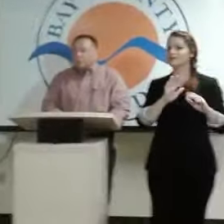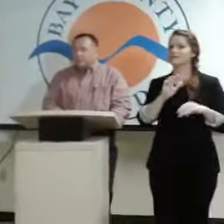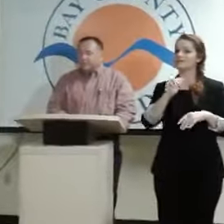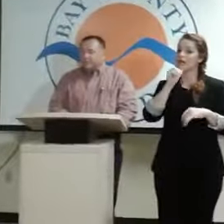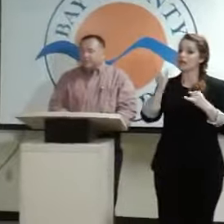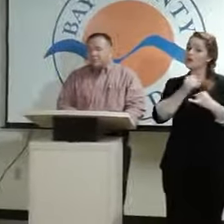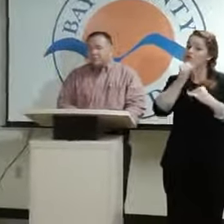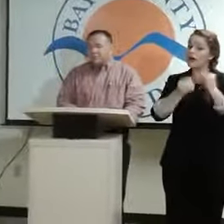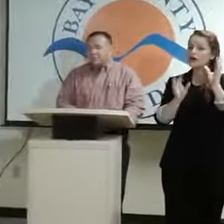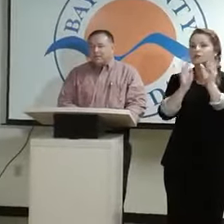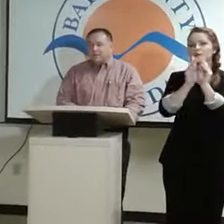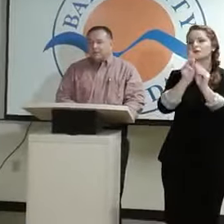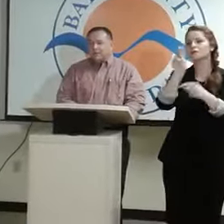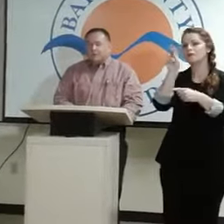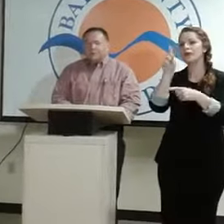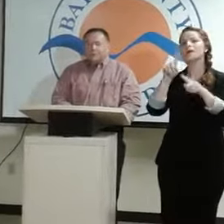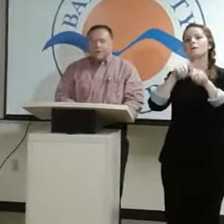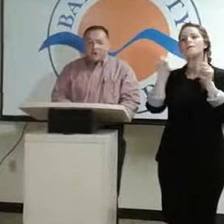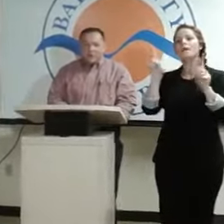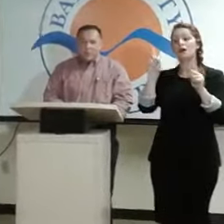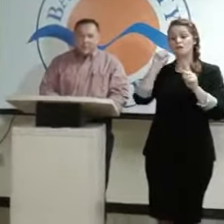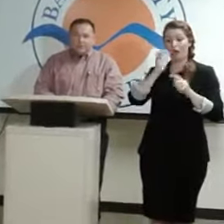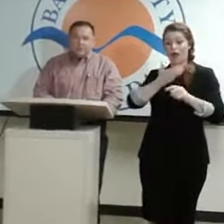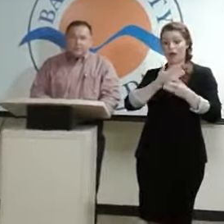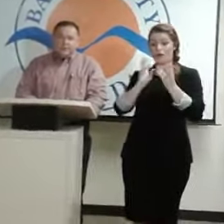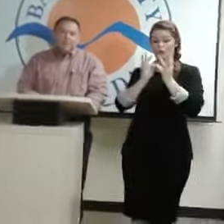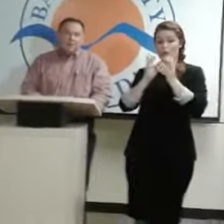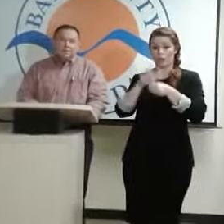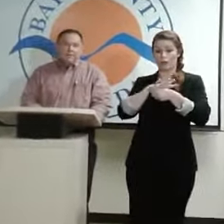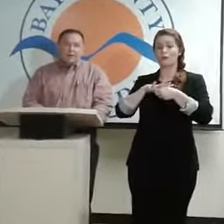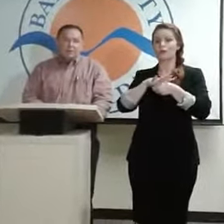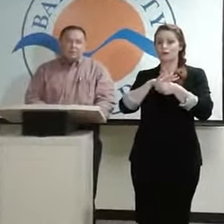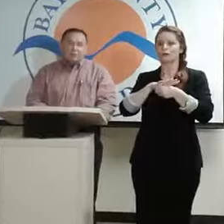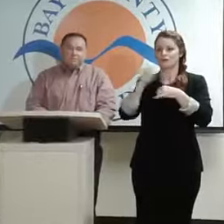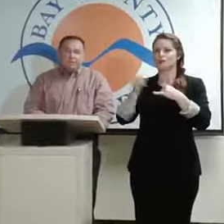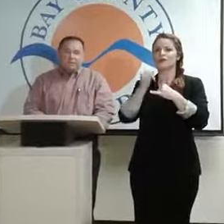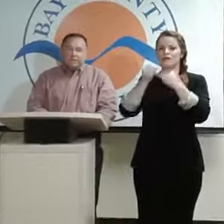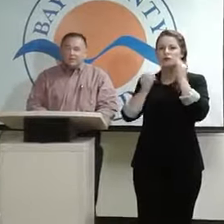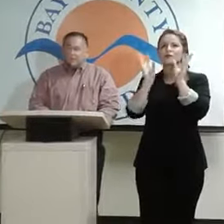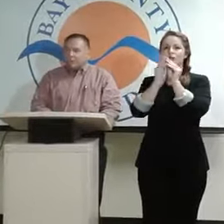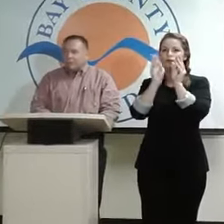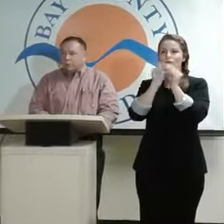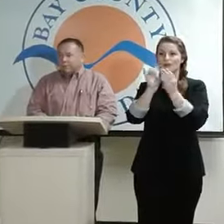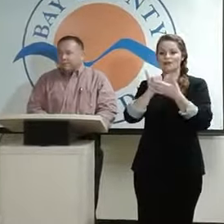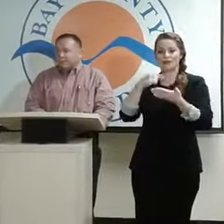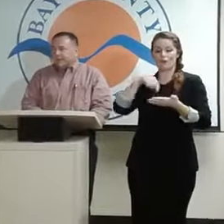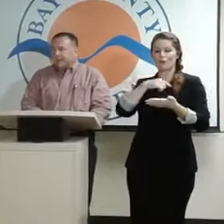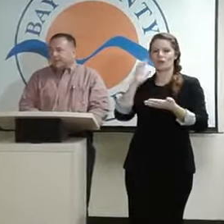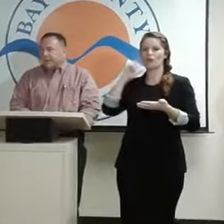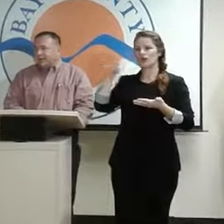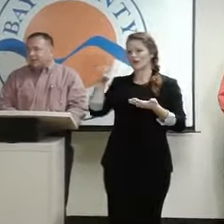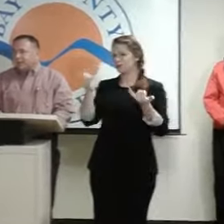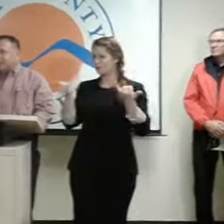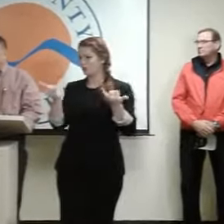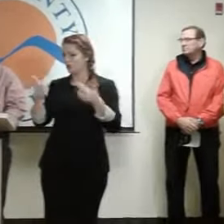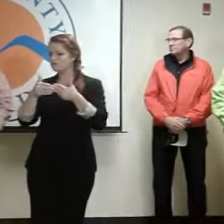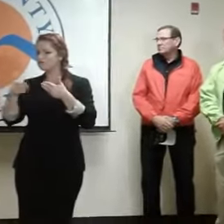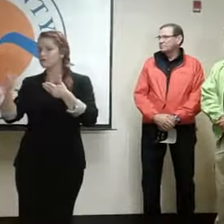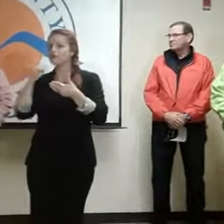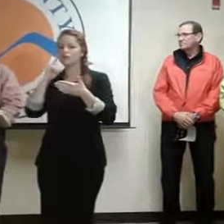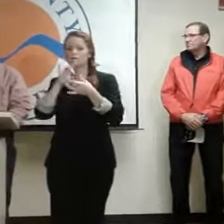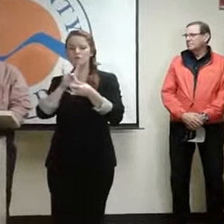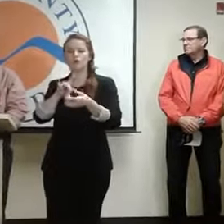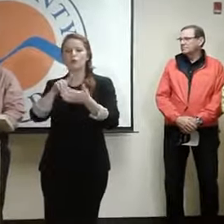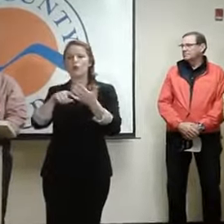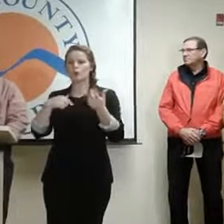Not the final brief, but in terms of our weather, the final briefing that we're going to need today in terms of what we